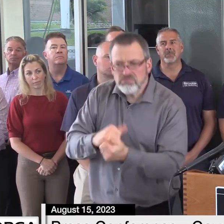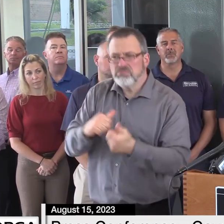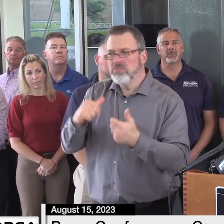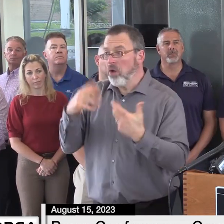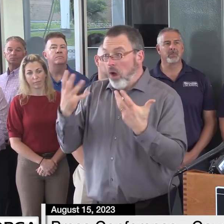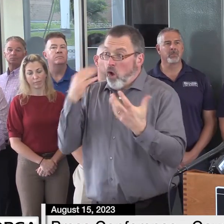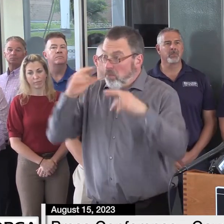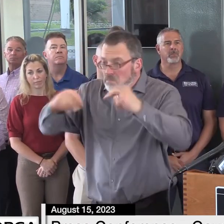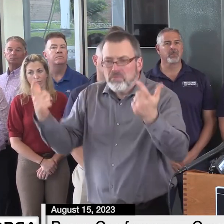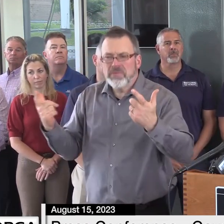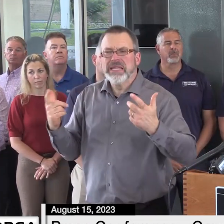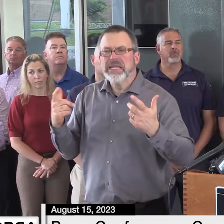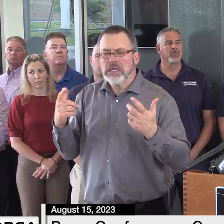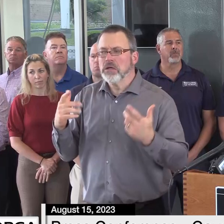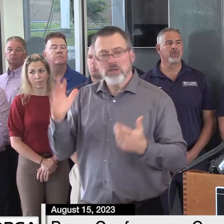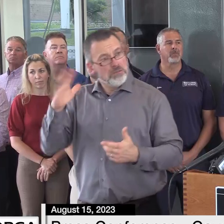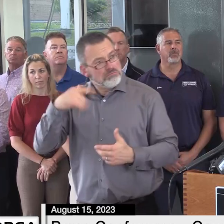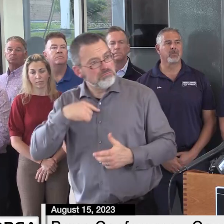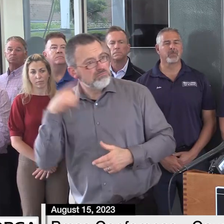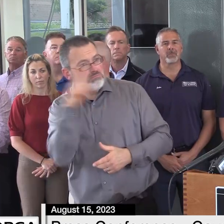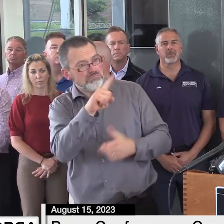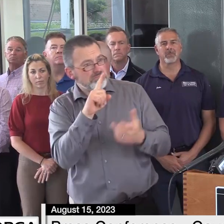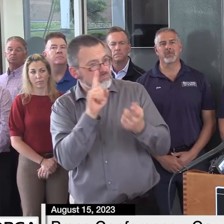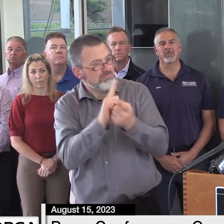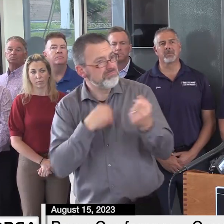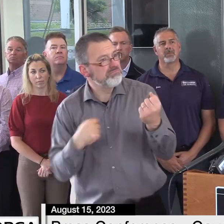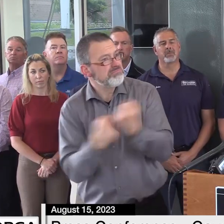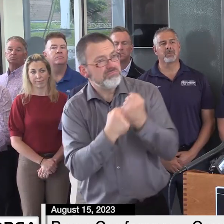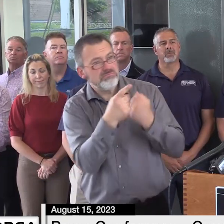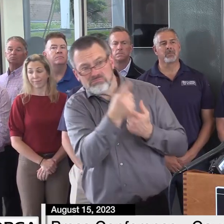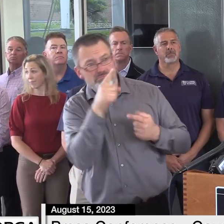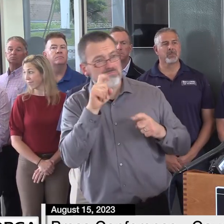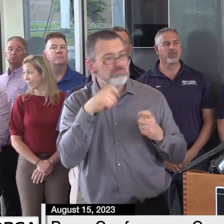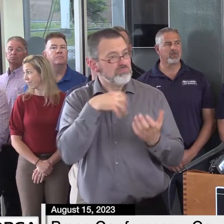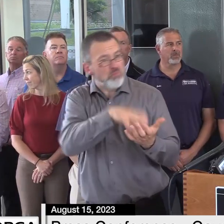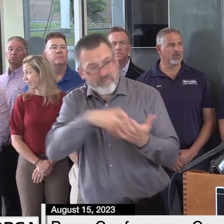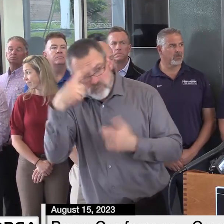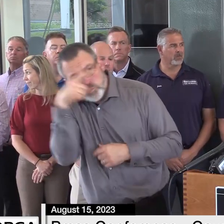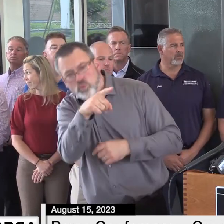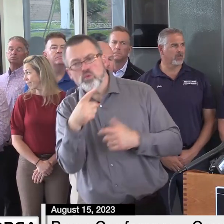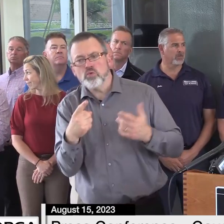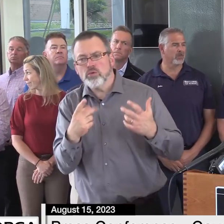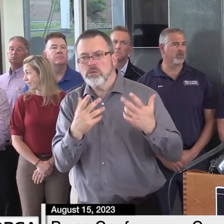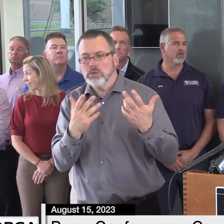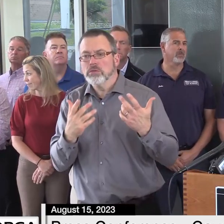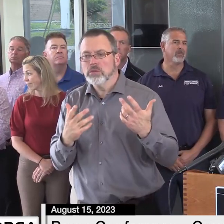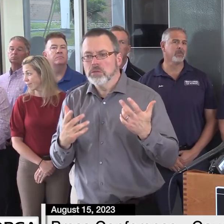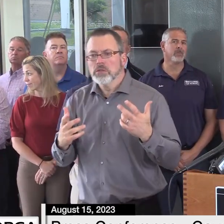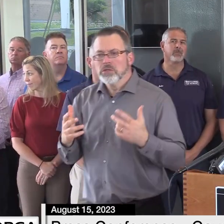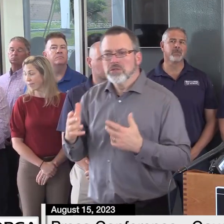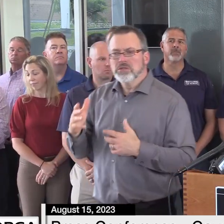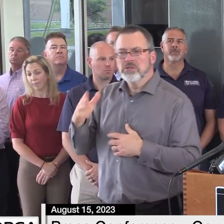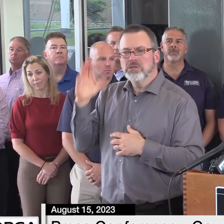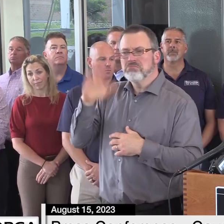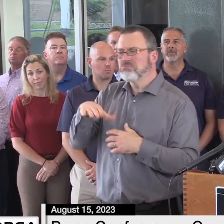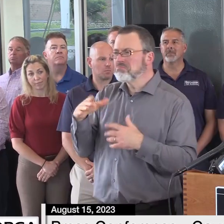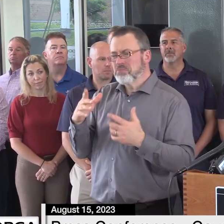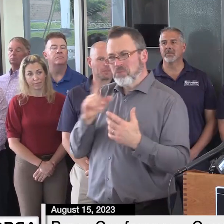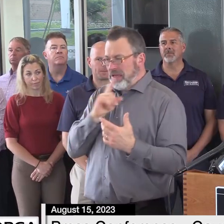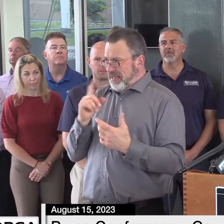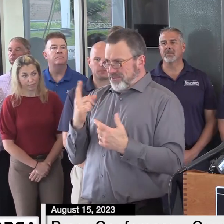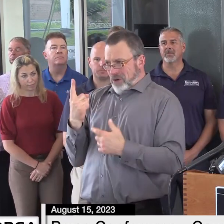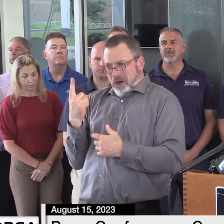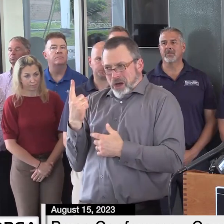neighborhood, it could be a whole community, it could be going out on a trail, picking that up. Whatever you